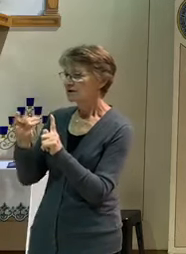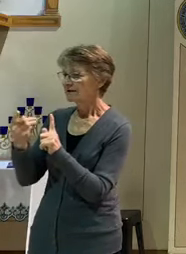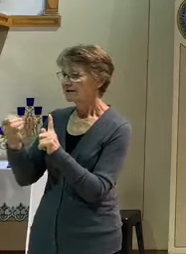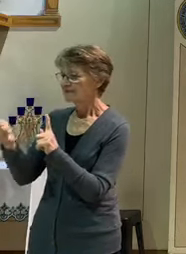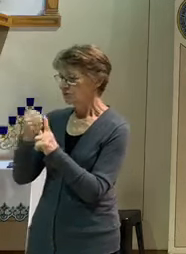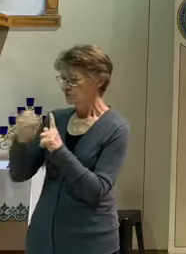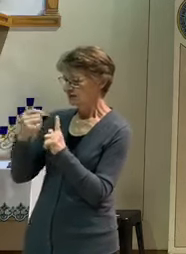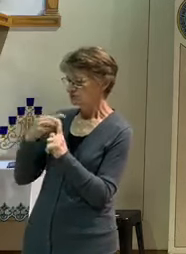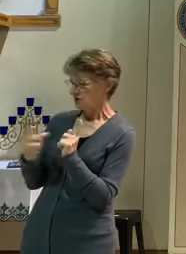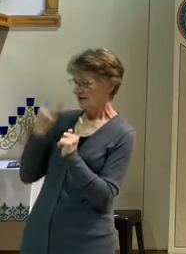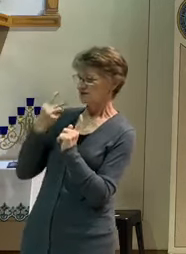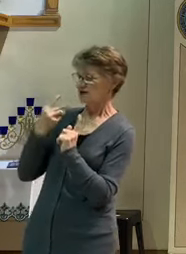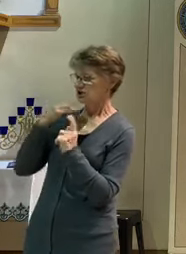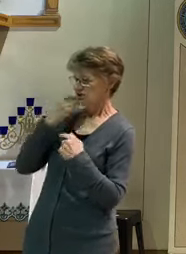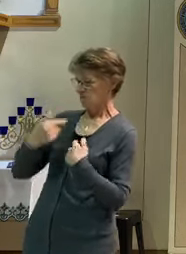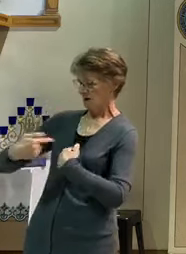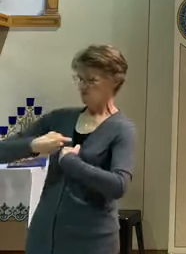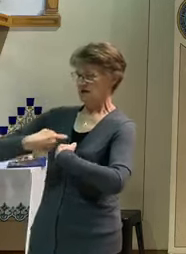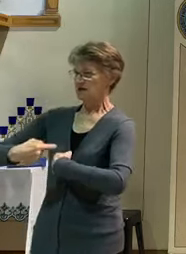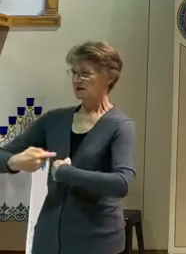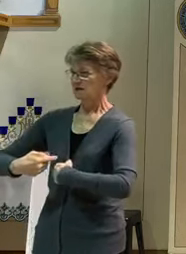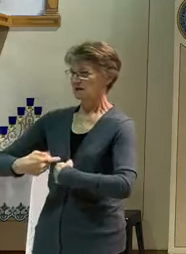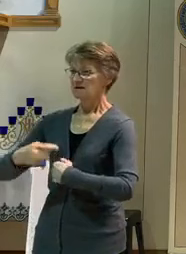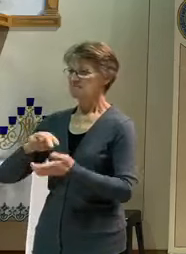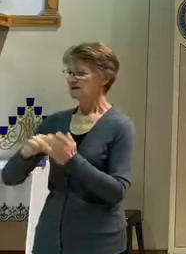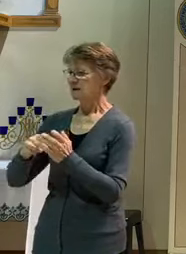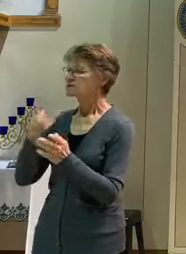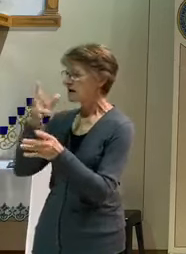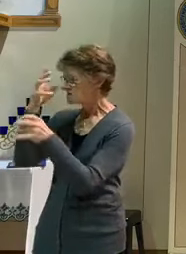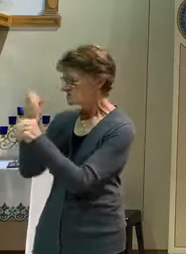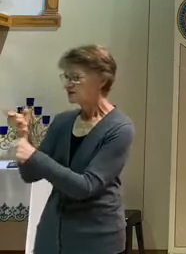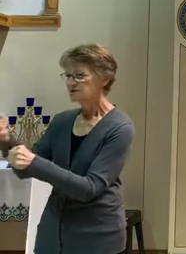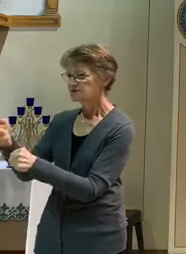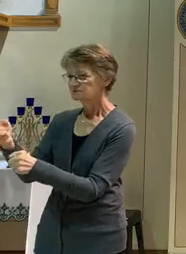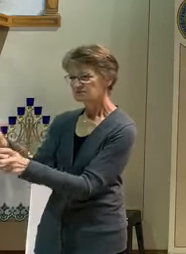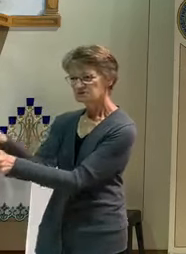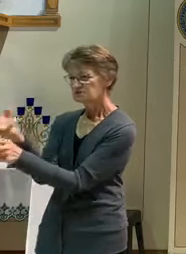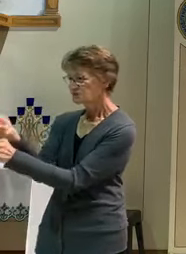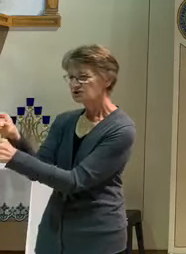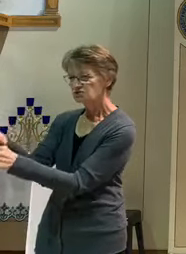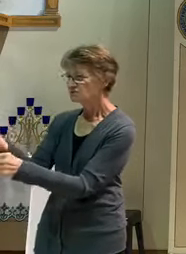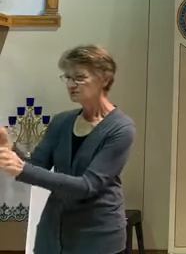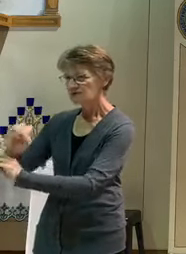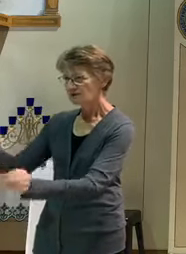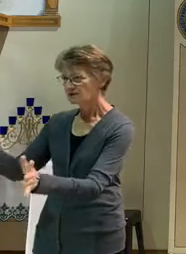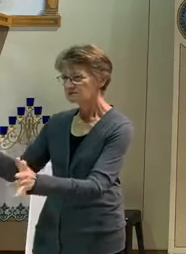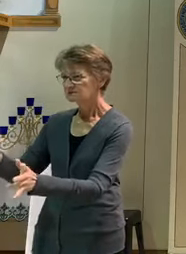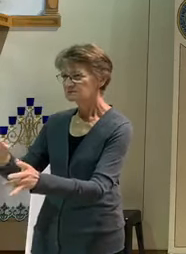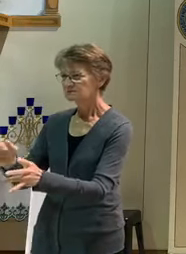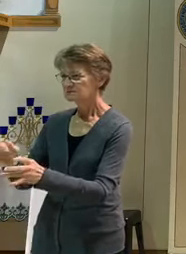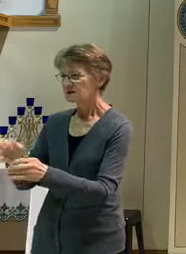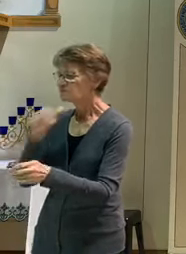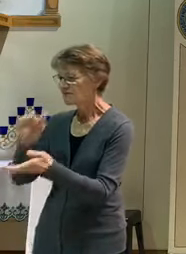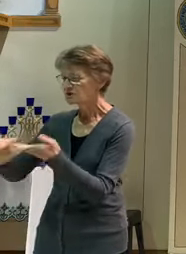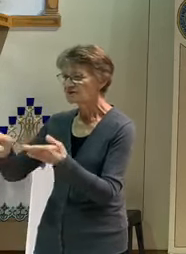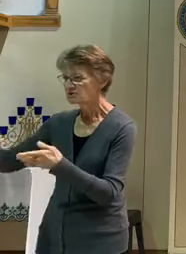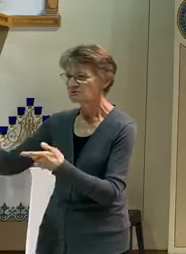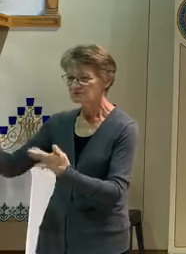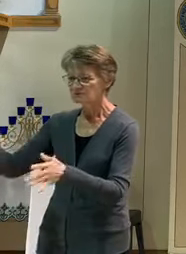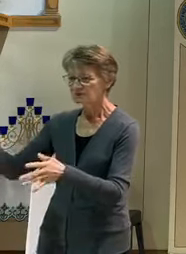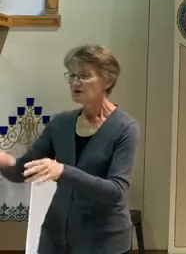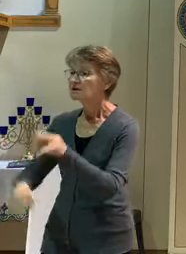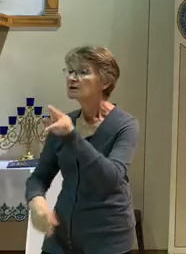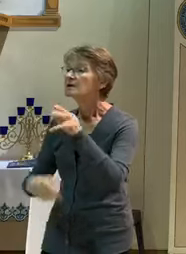that, I no longer trust you. I want nothing to do with you. What's another saying that you and I have? Three